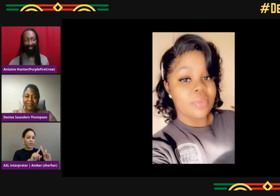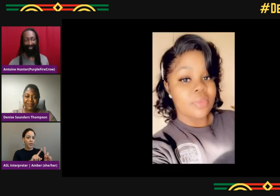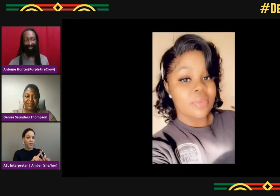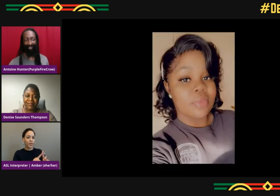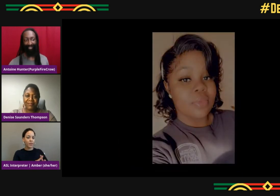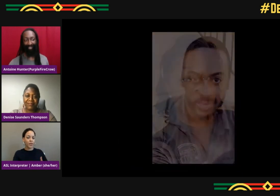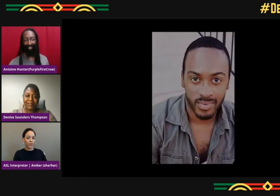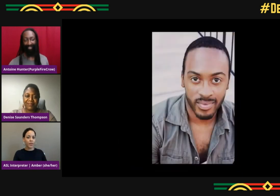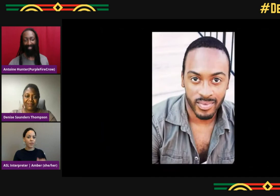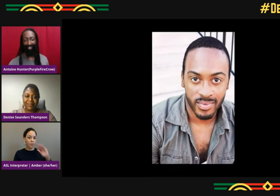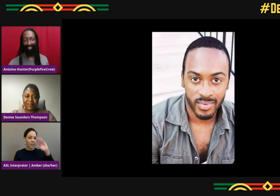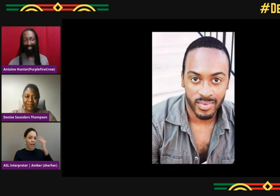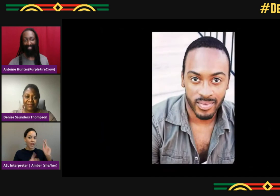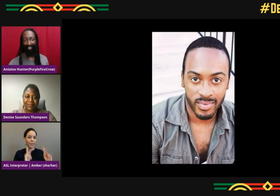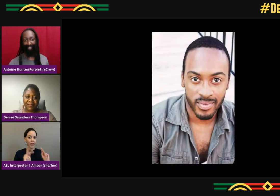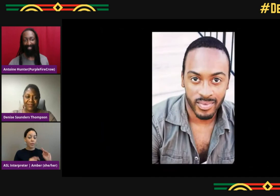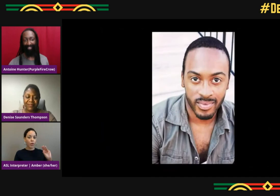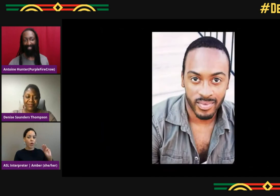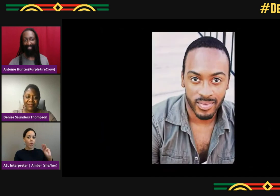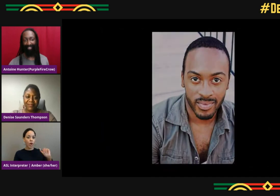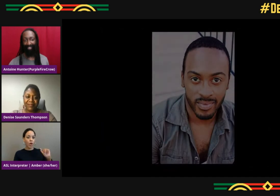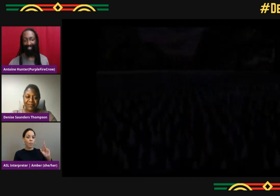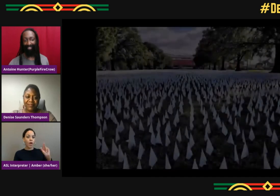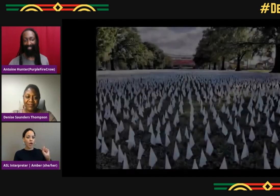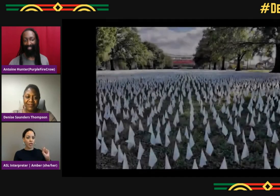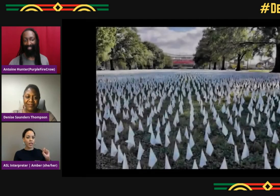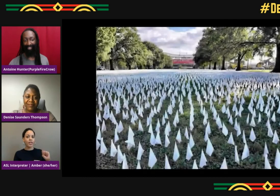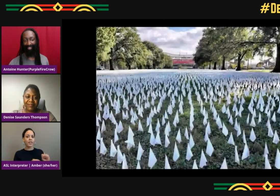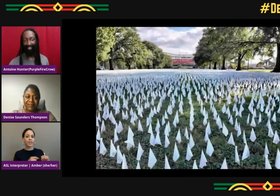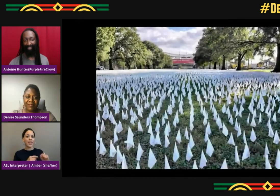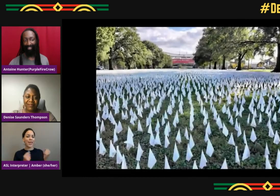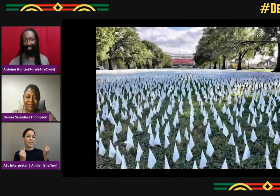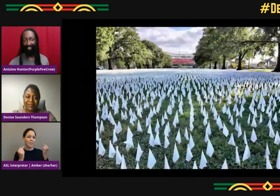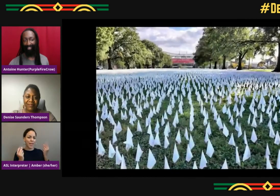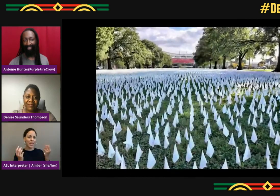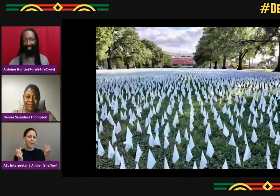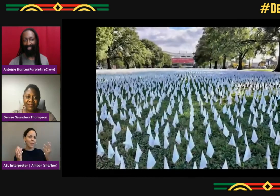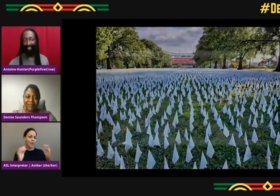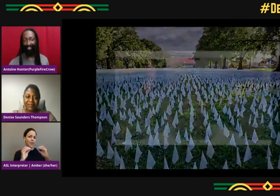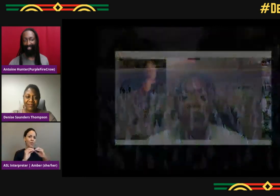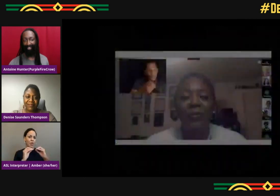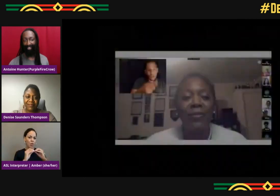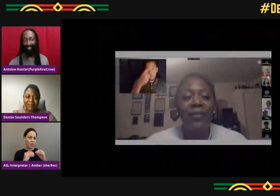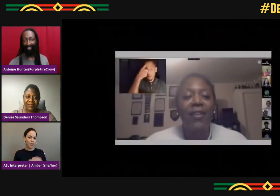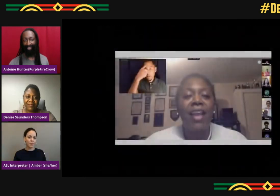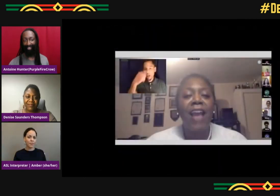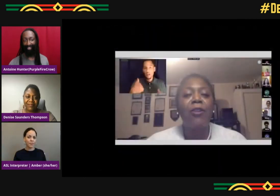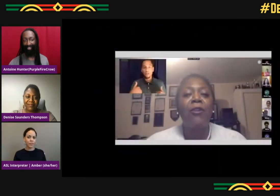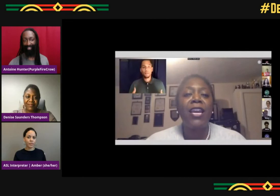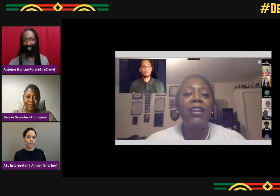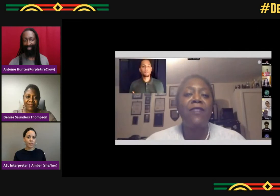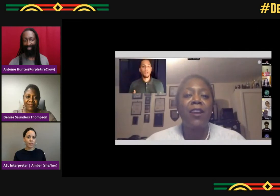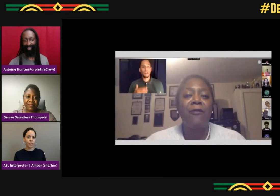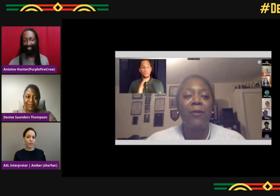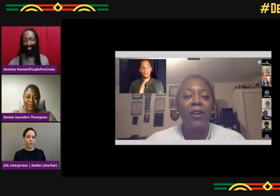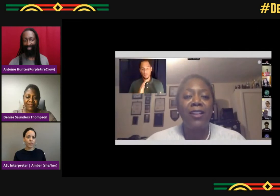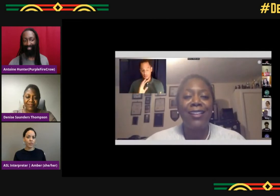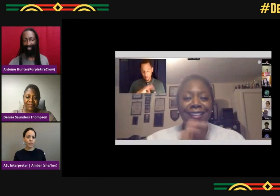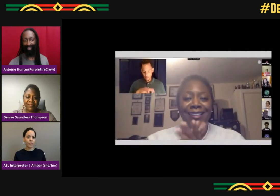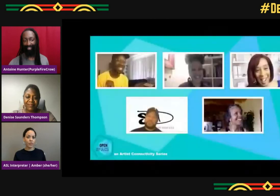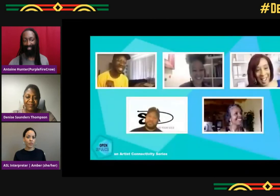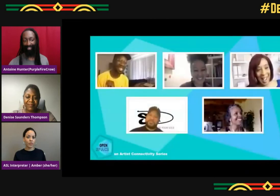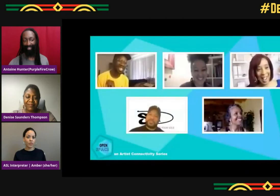Brianna Taylor, Marcus White, and so many more. We made it through